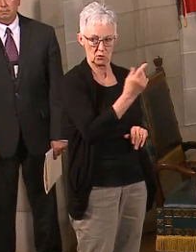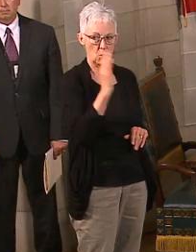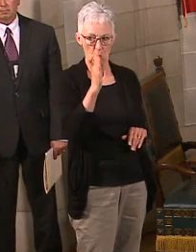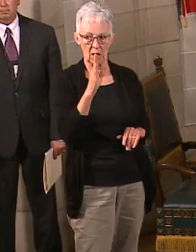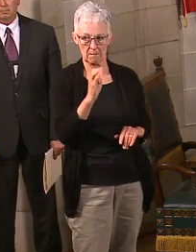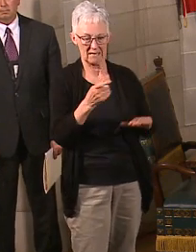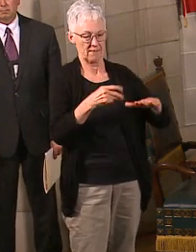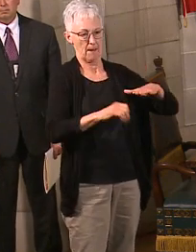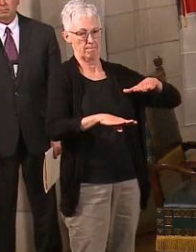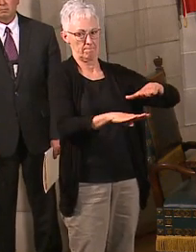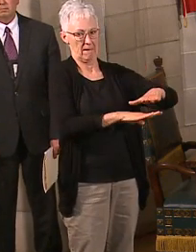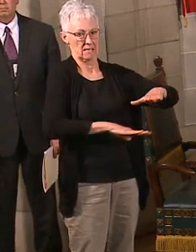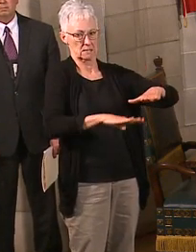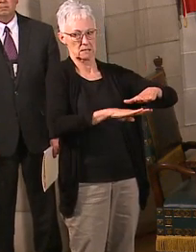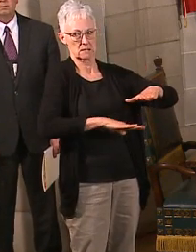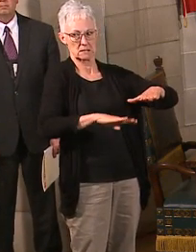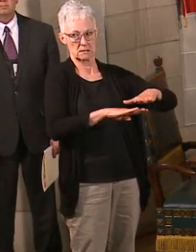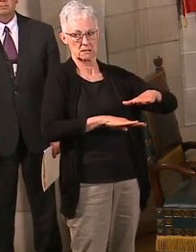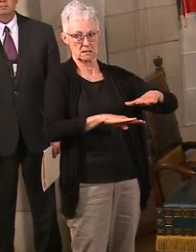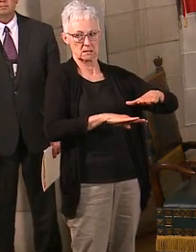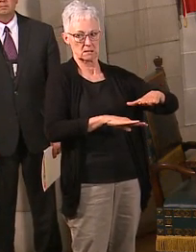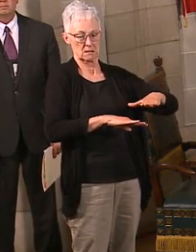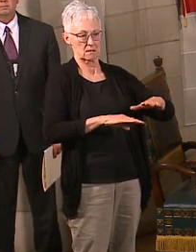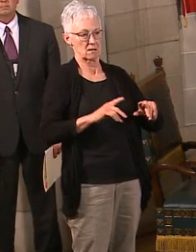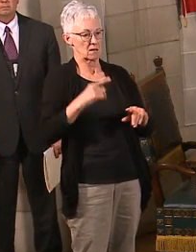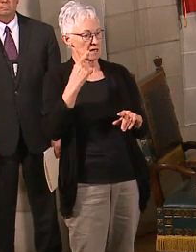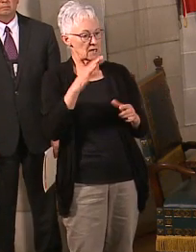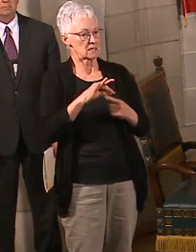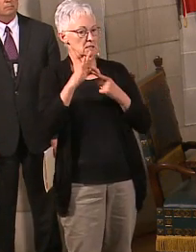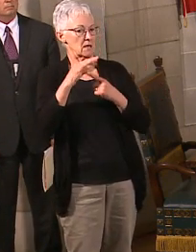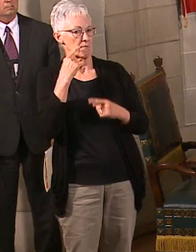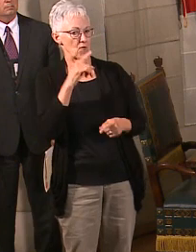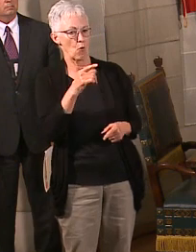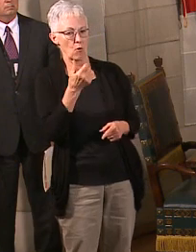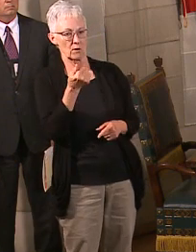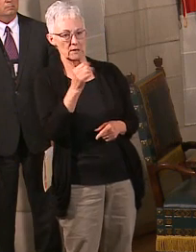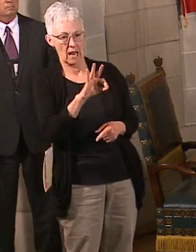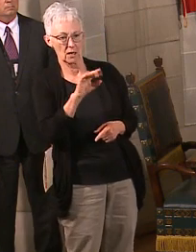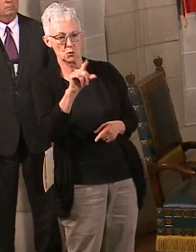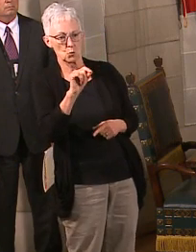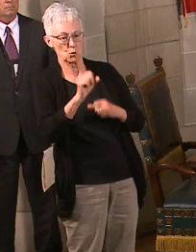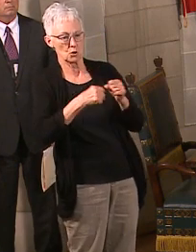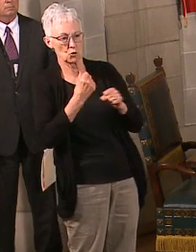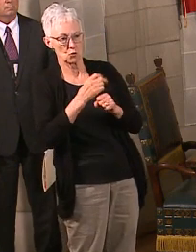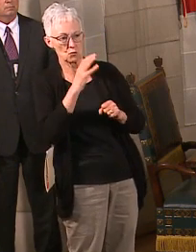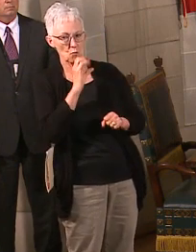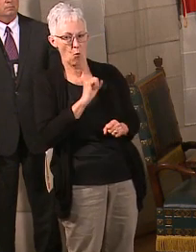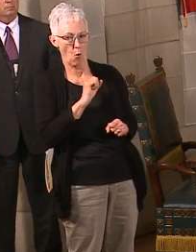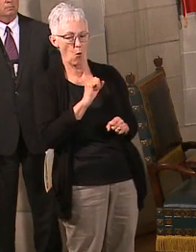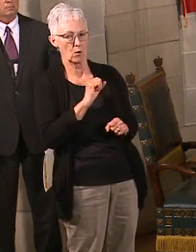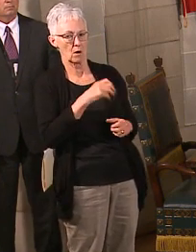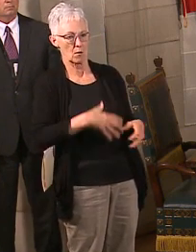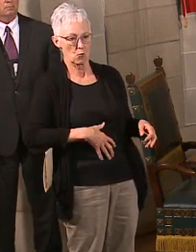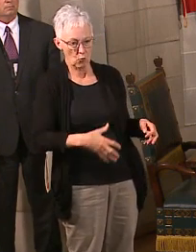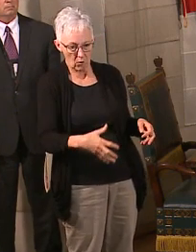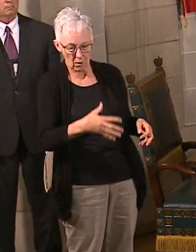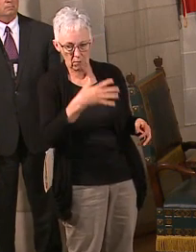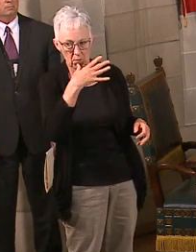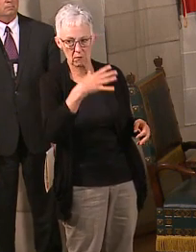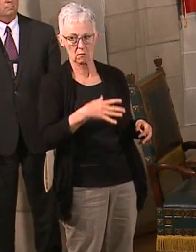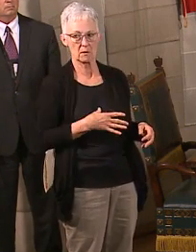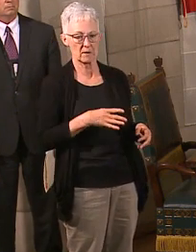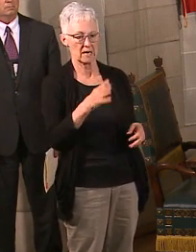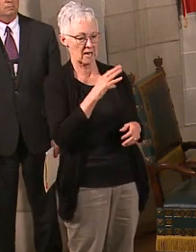package, except for people who are newly eligible 19 and 20-year-olds, pregnant women, and medically frail people who will be able to get that prime